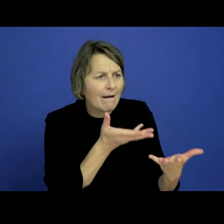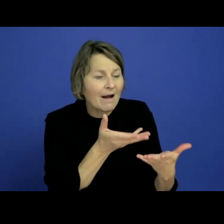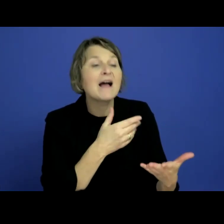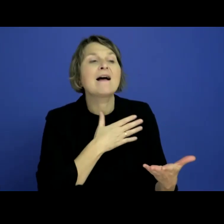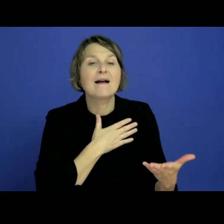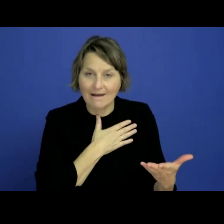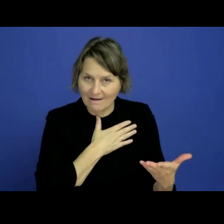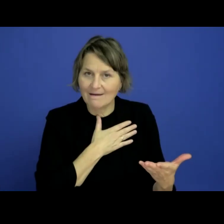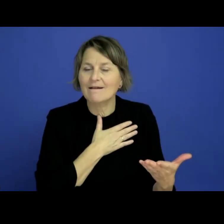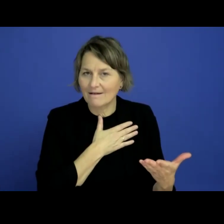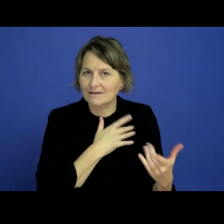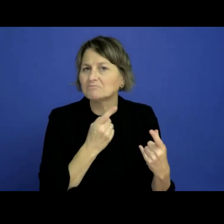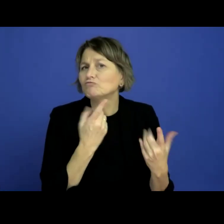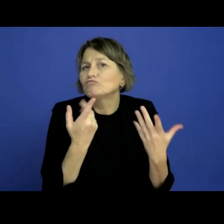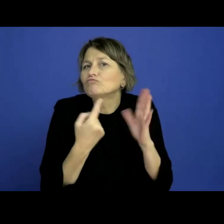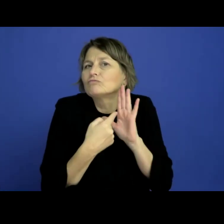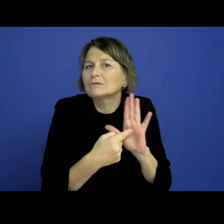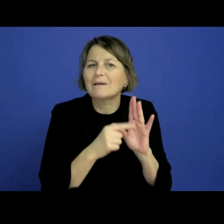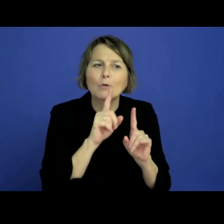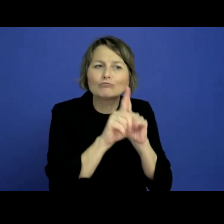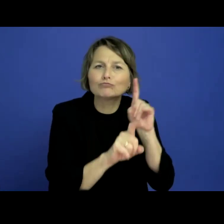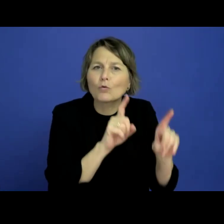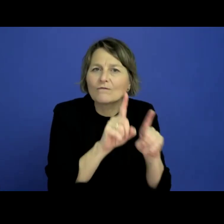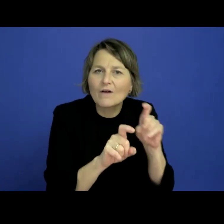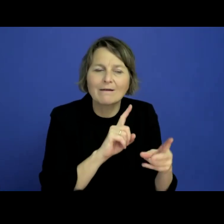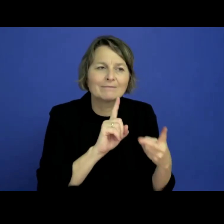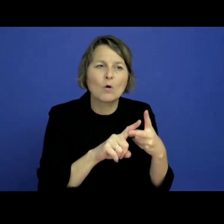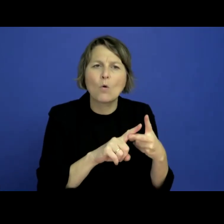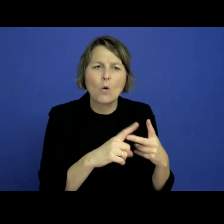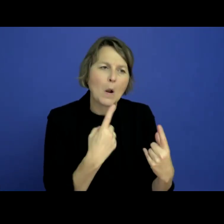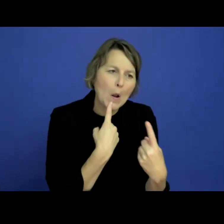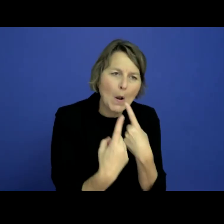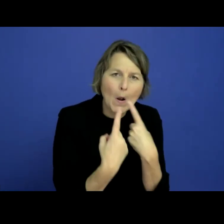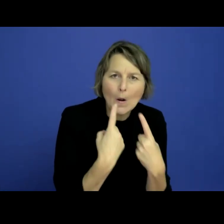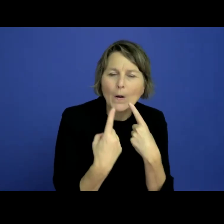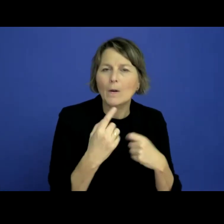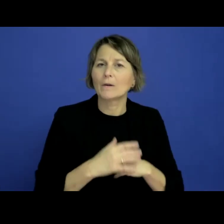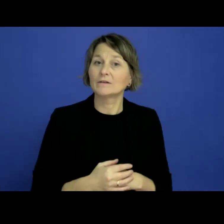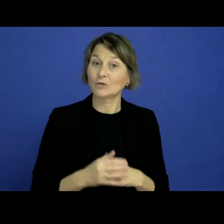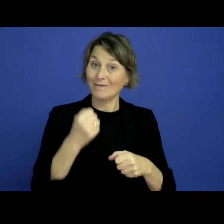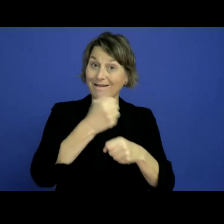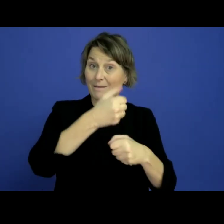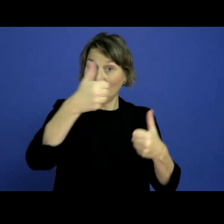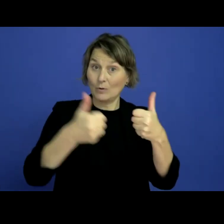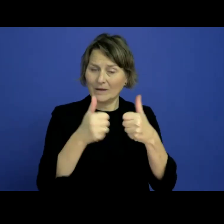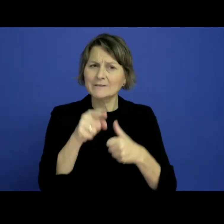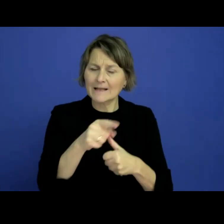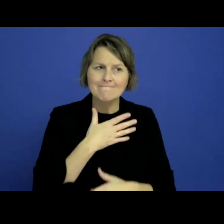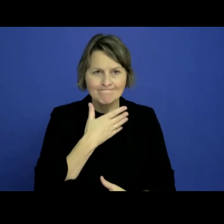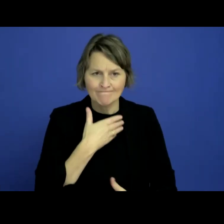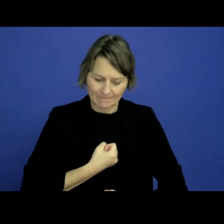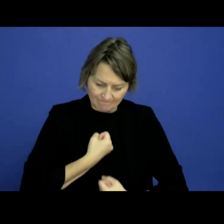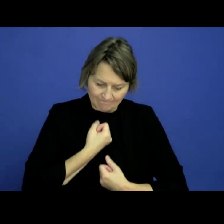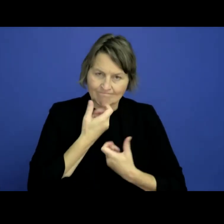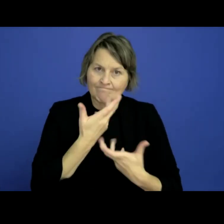various surveys or employee-led conversations where the employees share their lived examples,